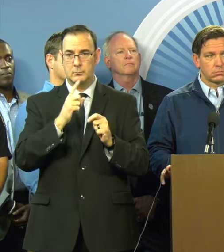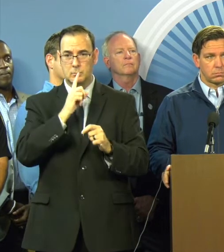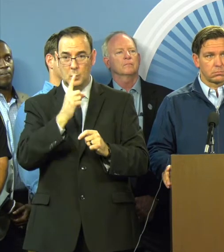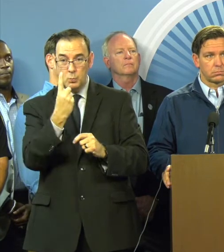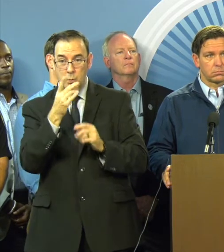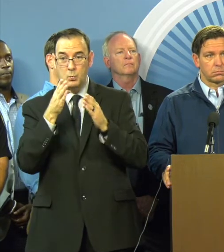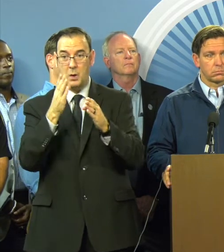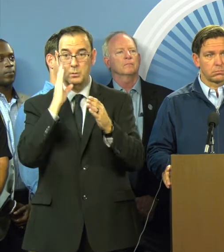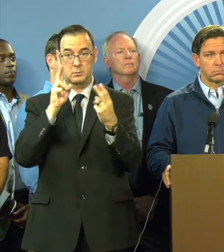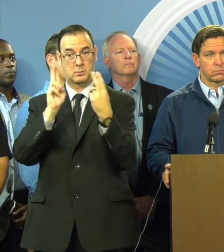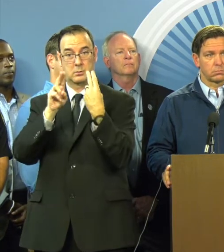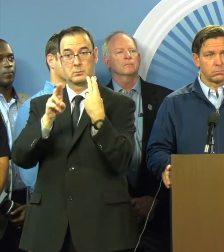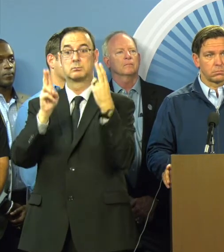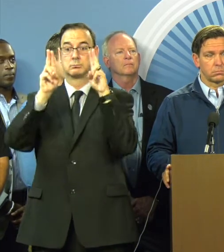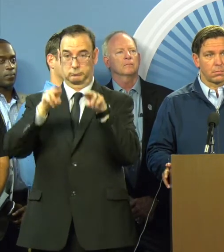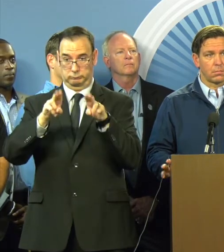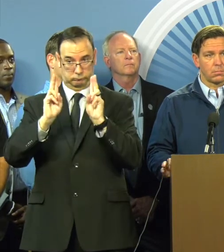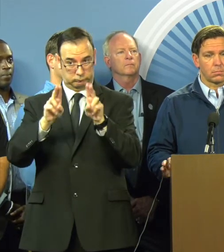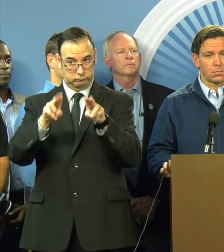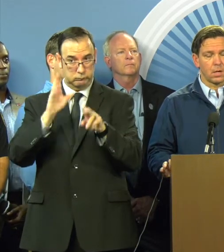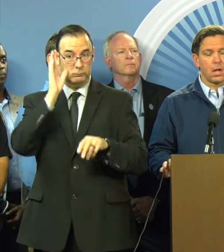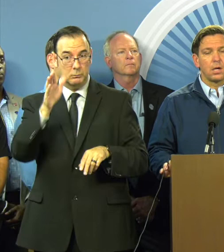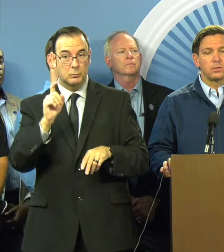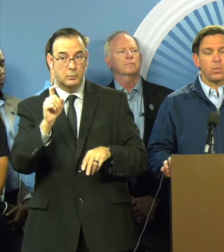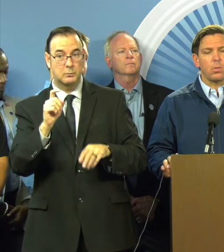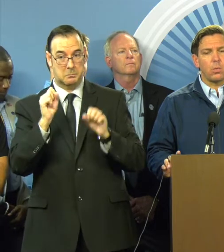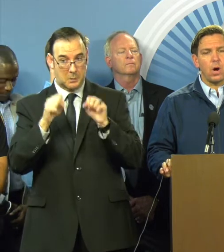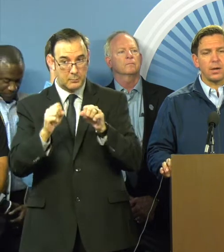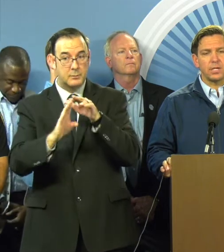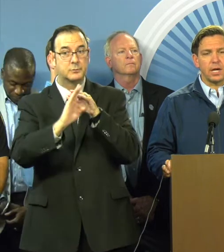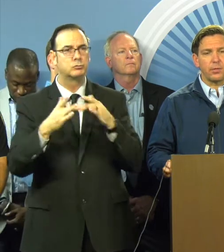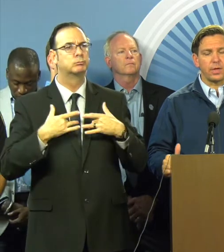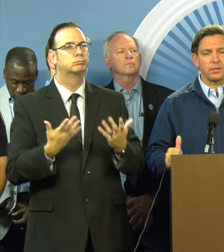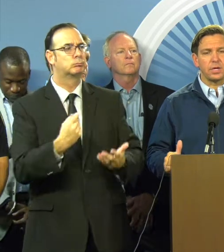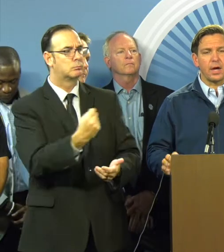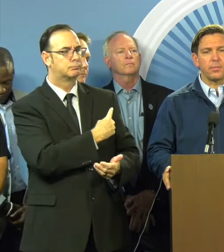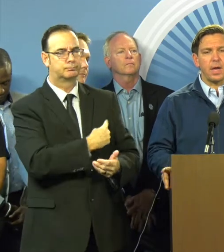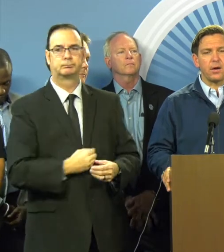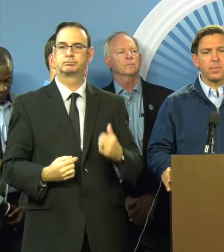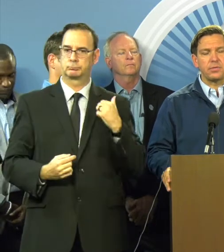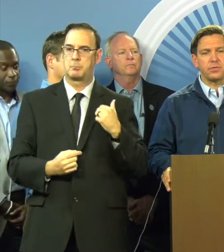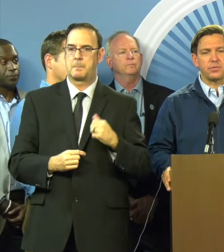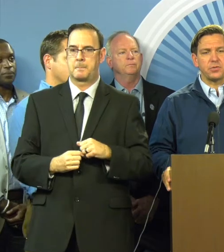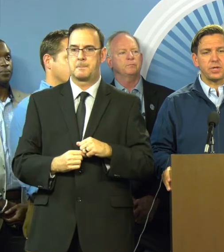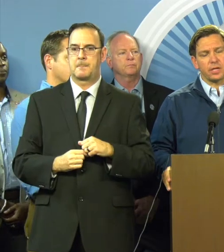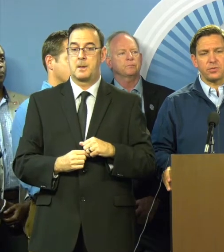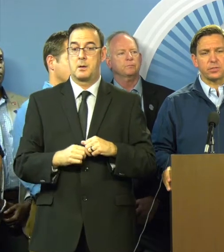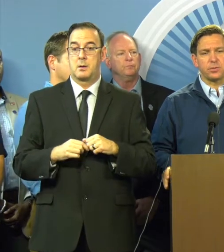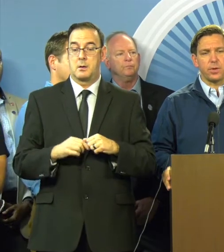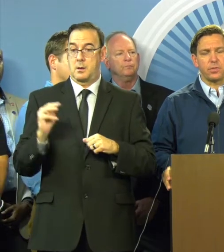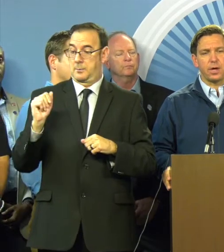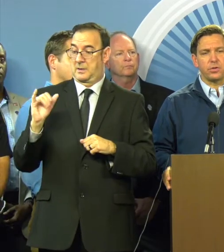the shoulder. What are you thinking ahead about on possible evacuations? Well, one, I'd say a couple things. The mayor made the decision